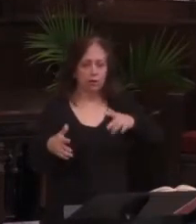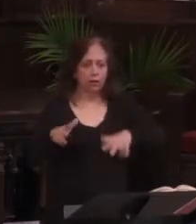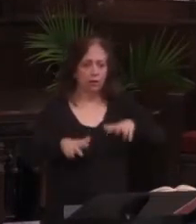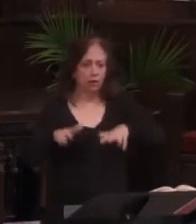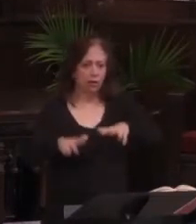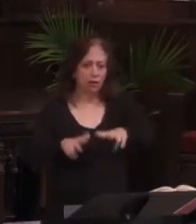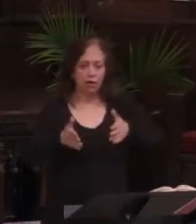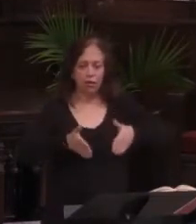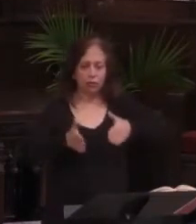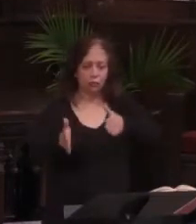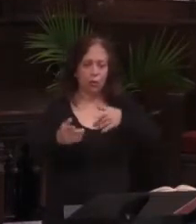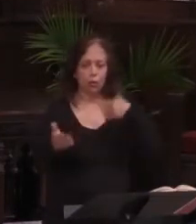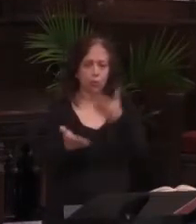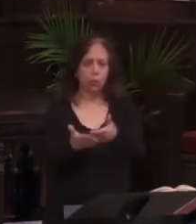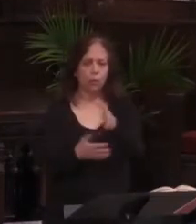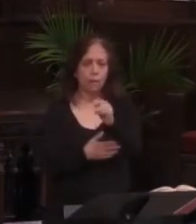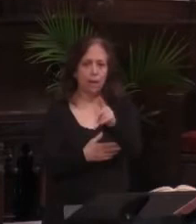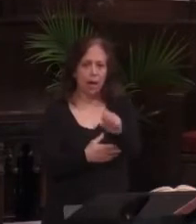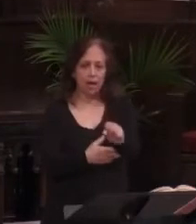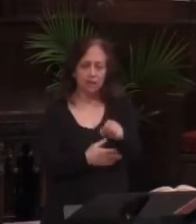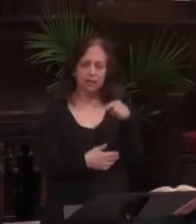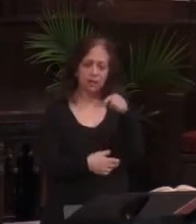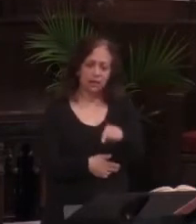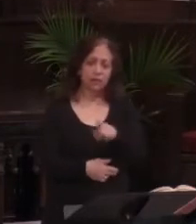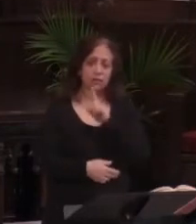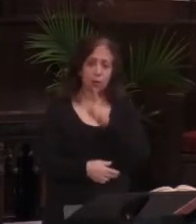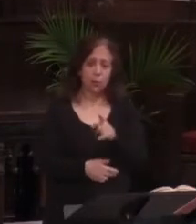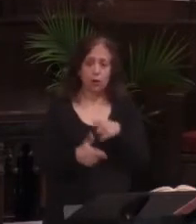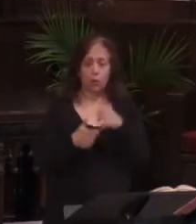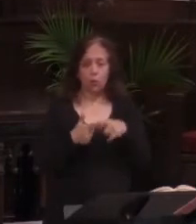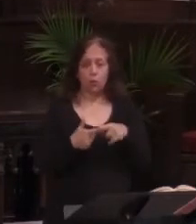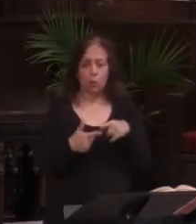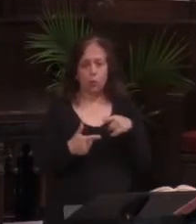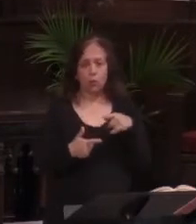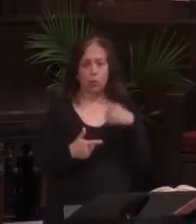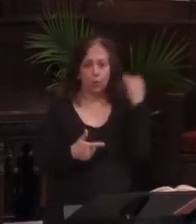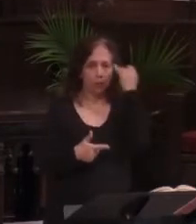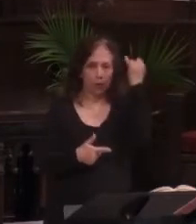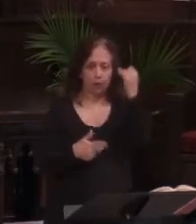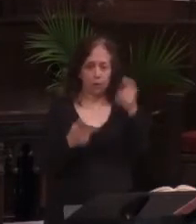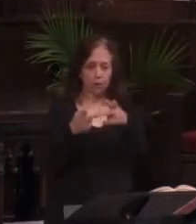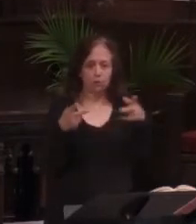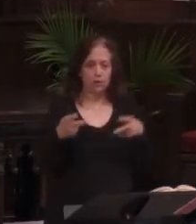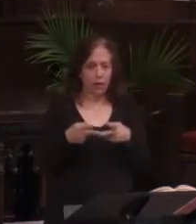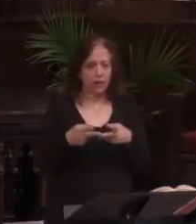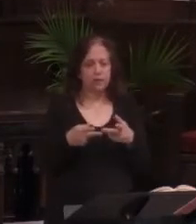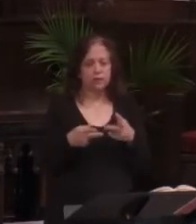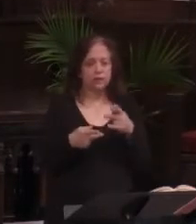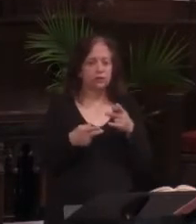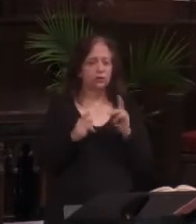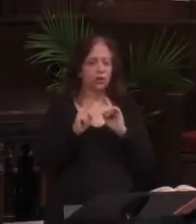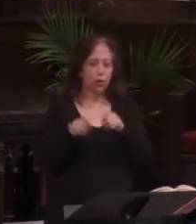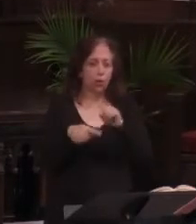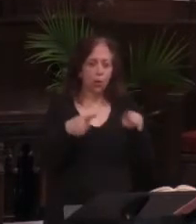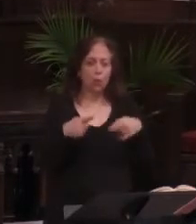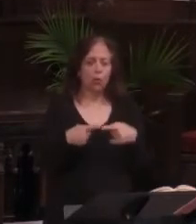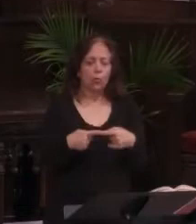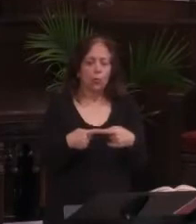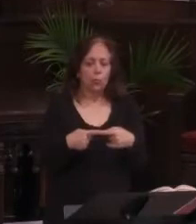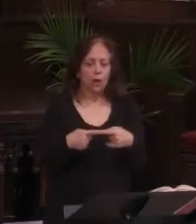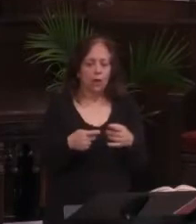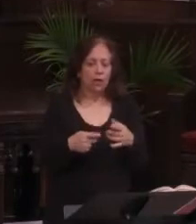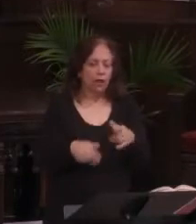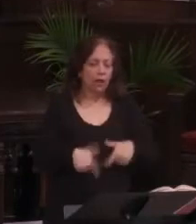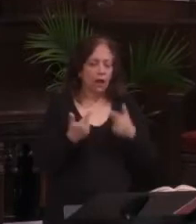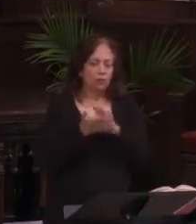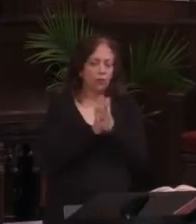These are the literal or figurative places we go when life is simply too much to bear. The places we go